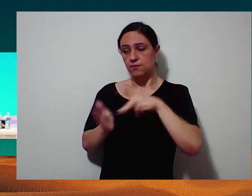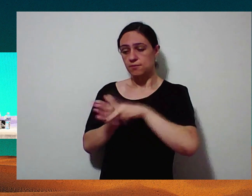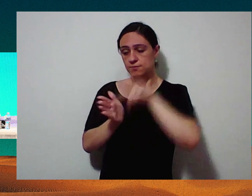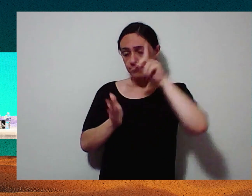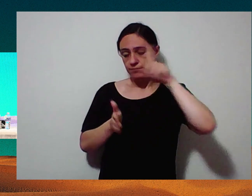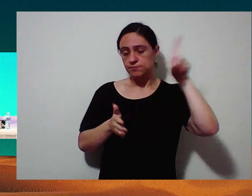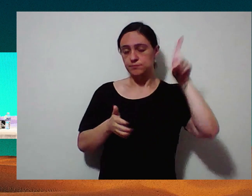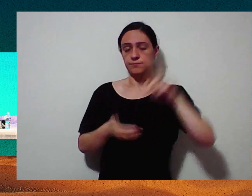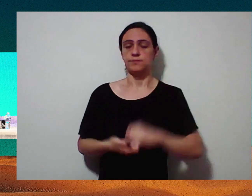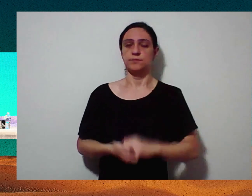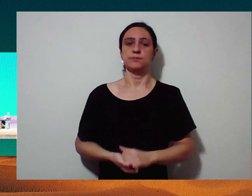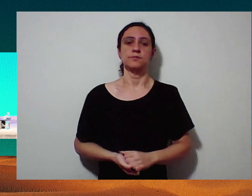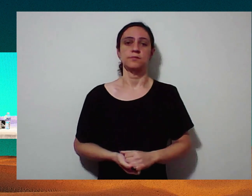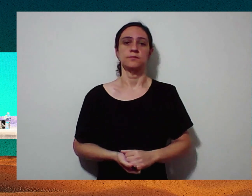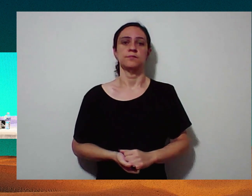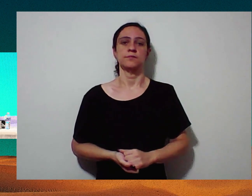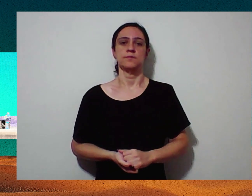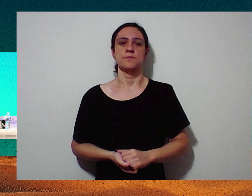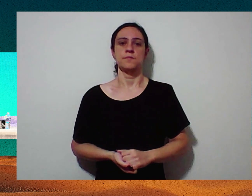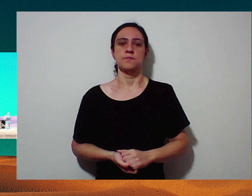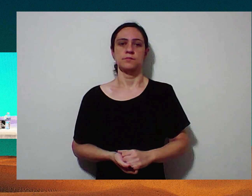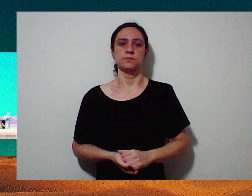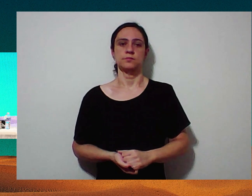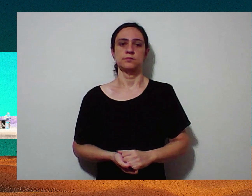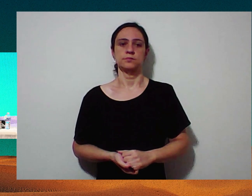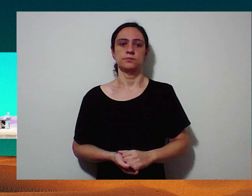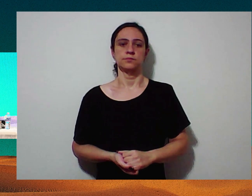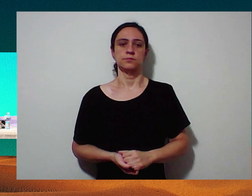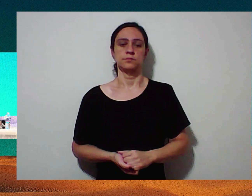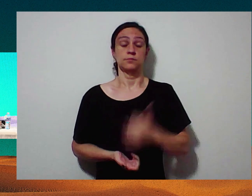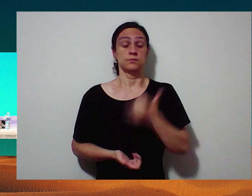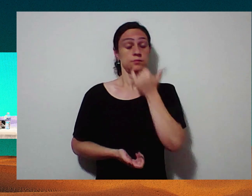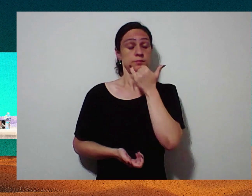John 5. Opa, perdão,